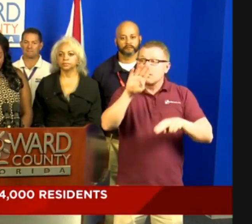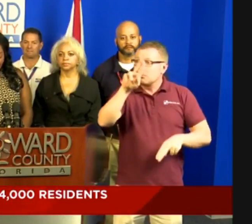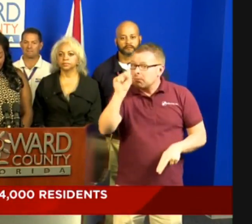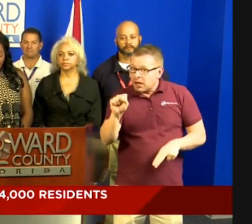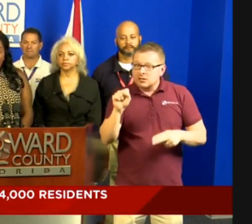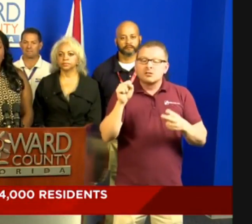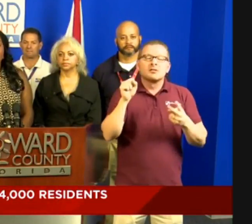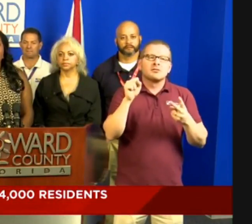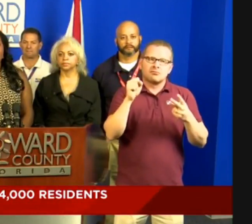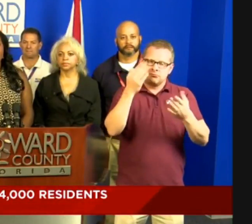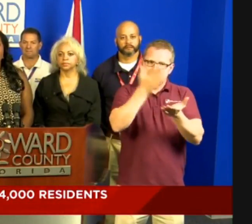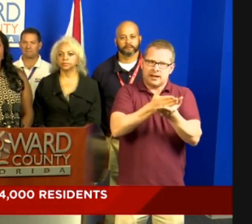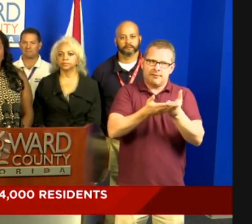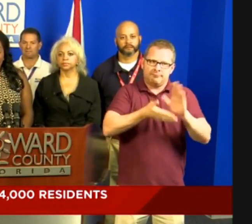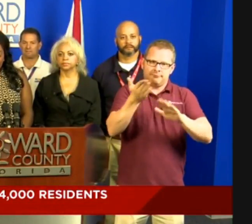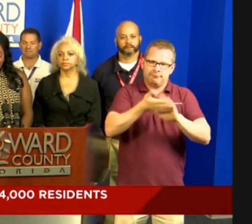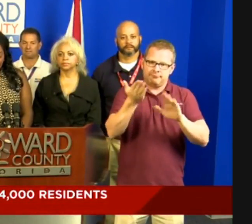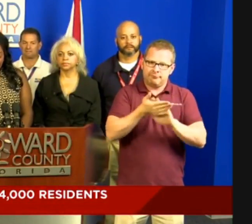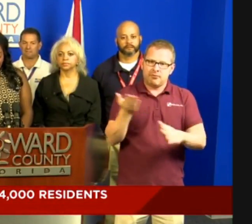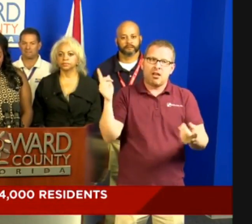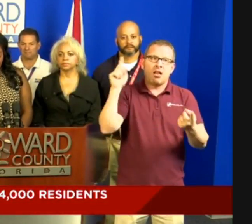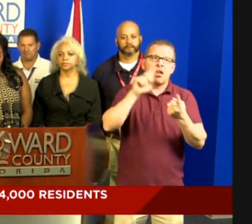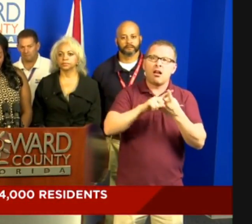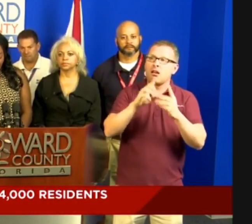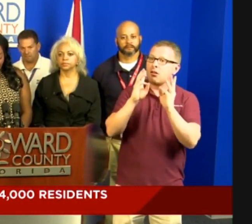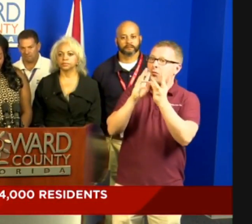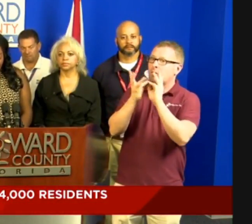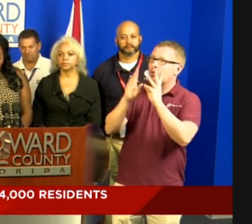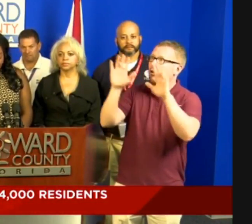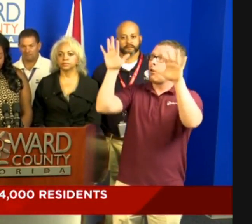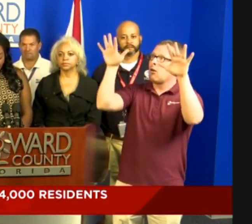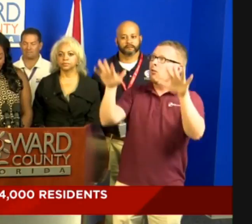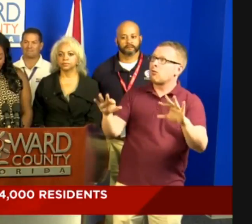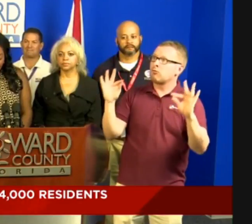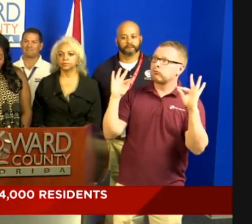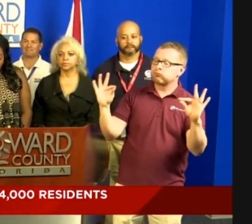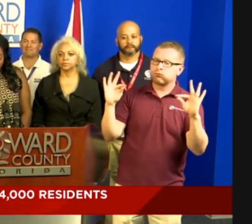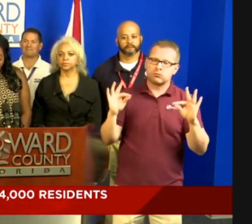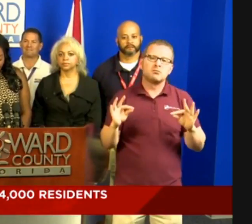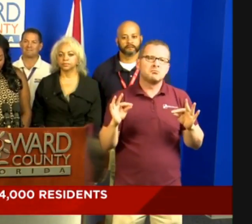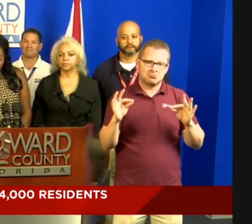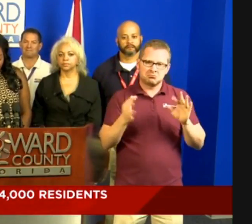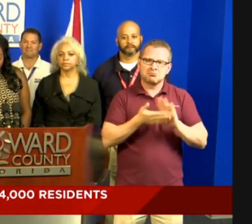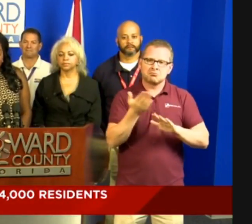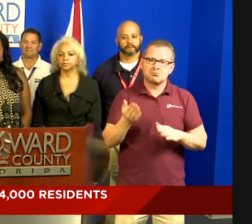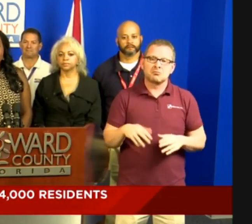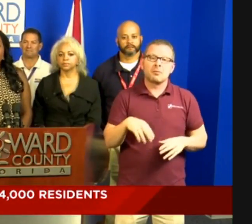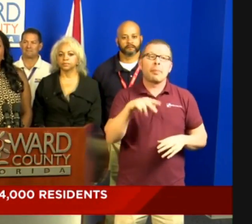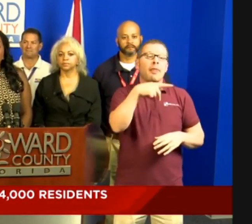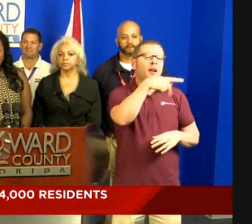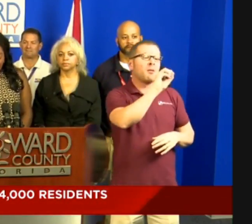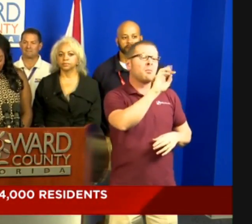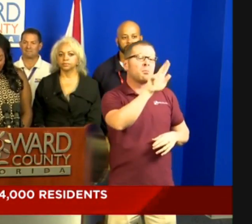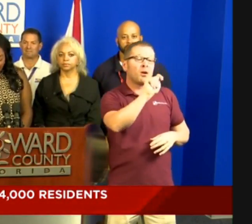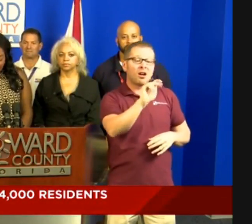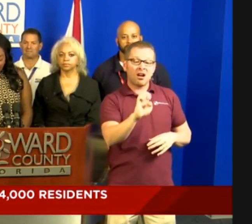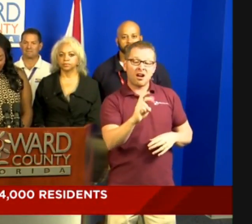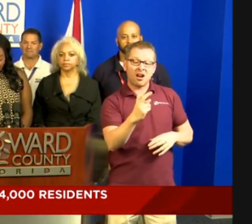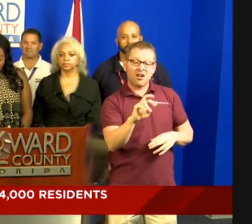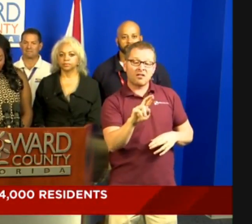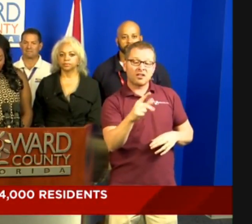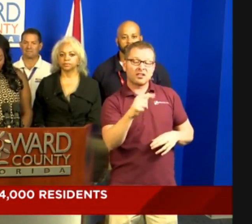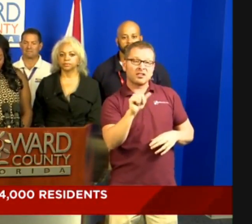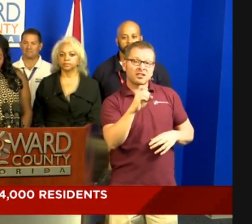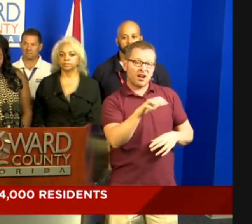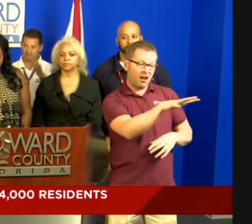weather conditions allow. Port Everglades is closed. Fuel deliveries have currently stopped, but storm reserve